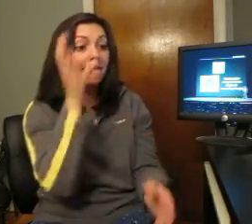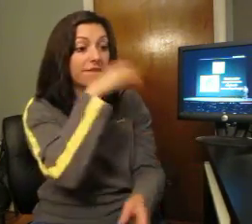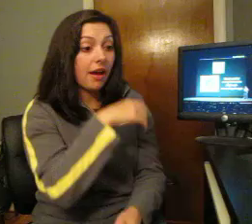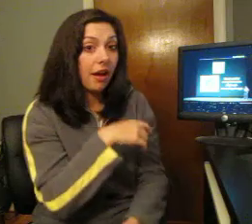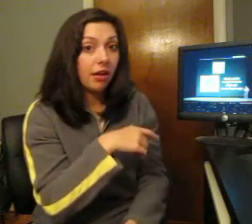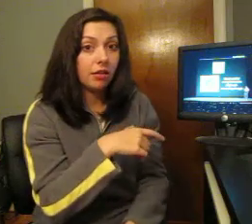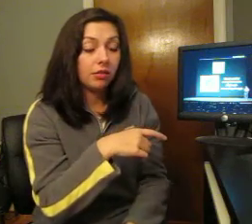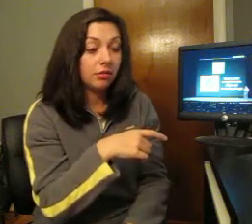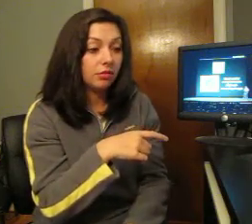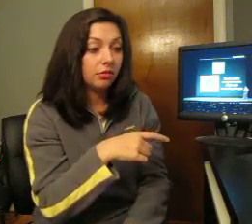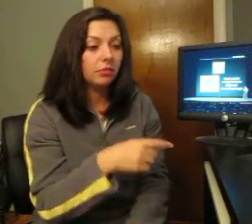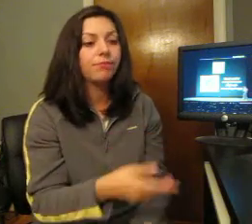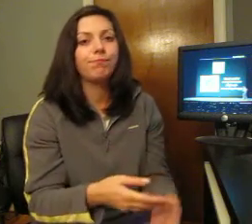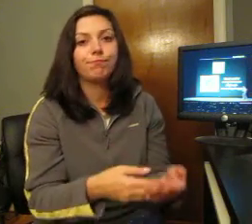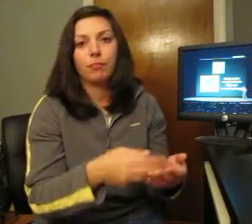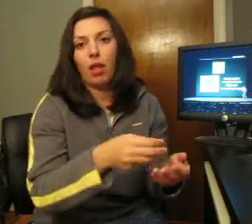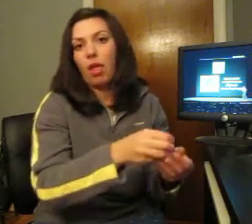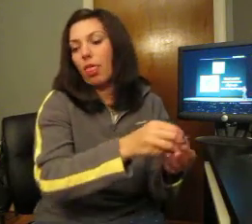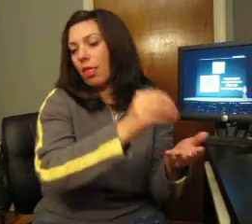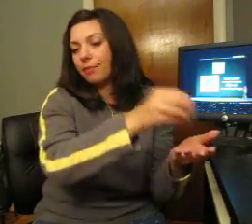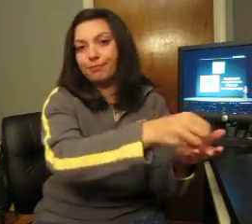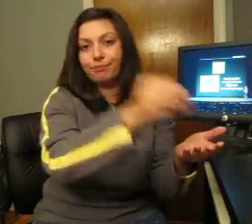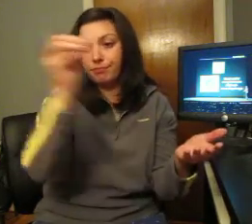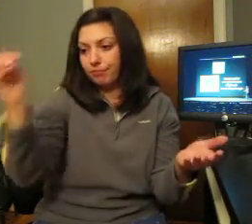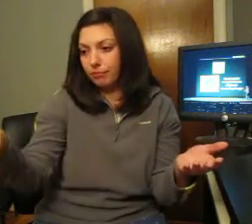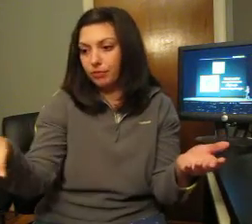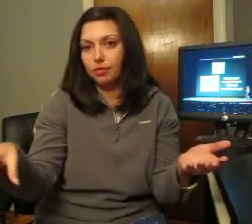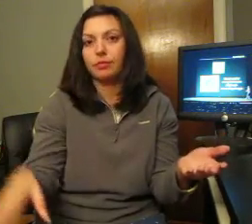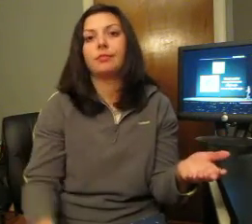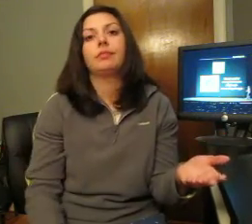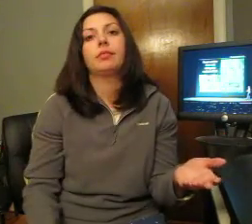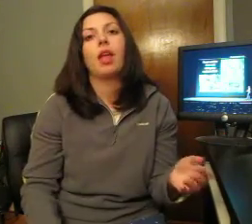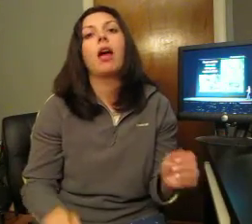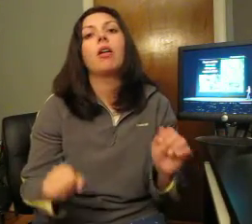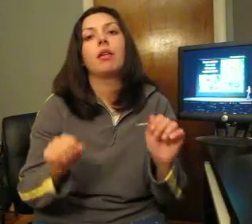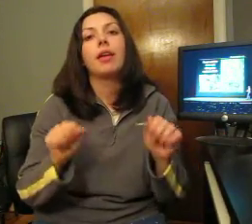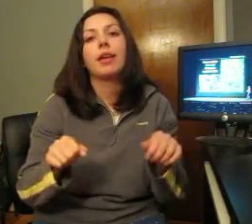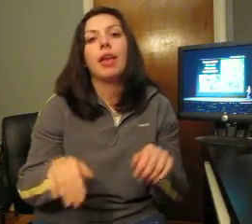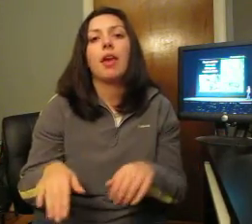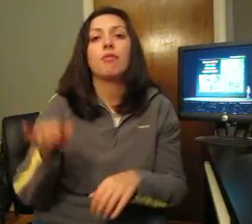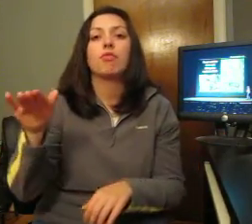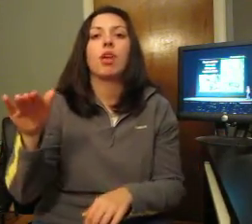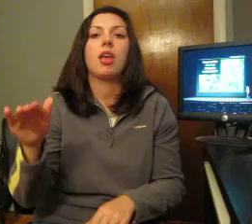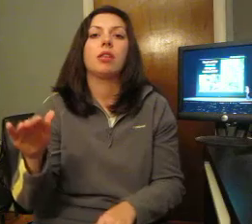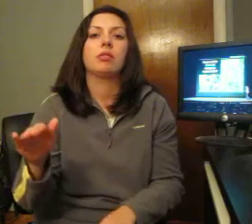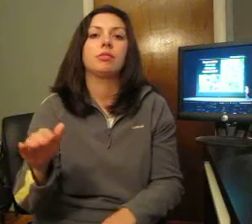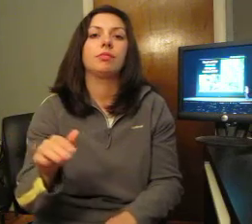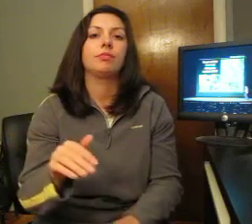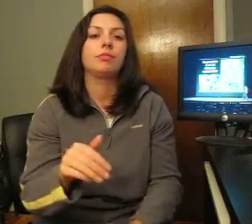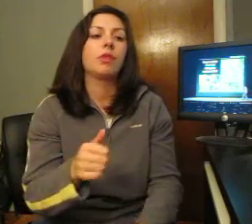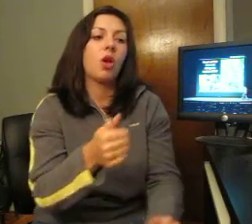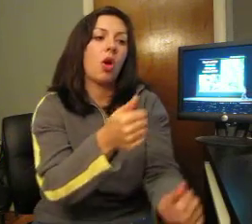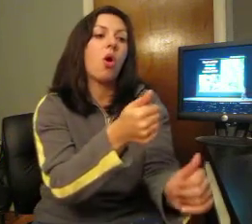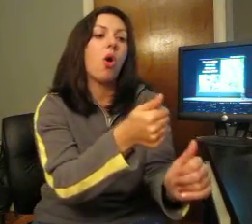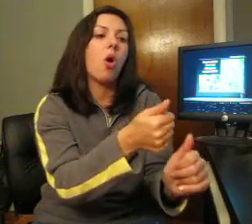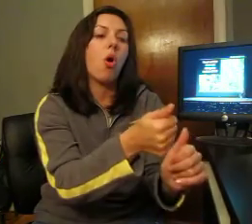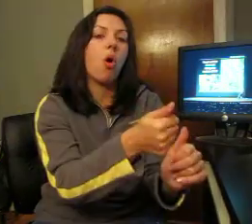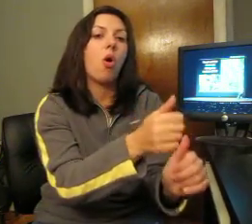then she can spend all her effort raising her actual own children. Now, that's quite impressive.